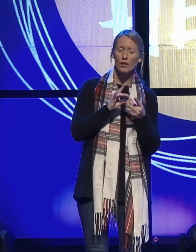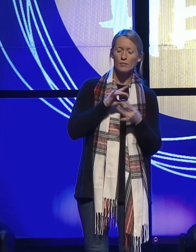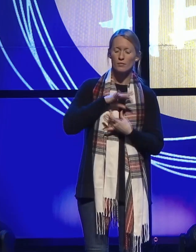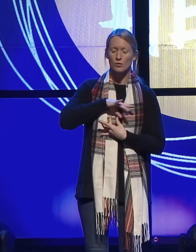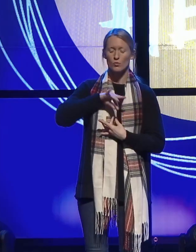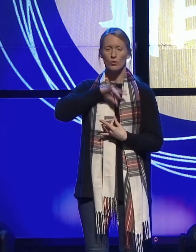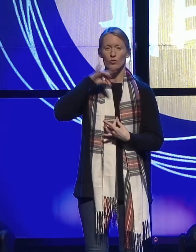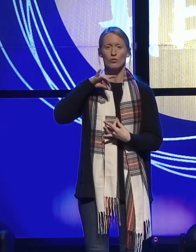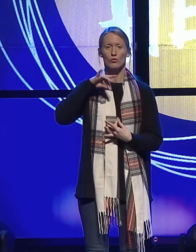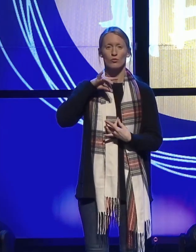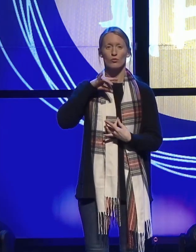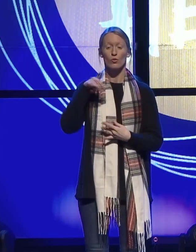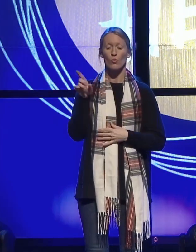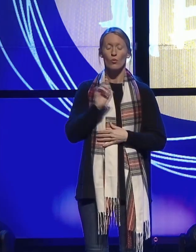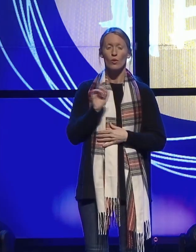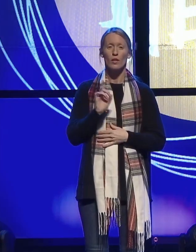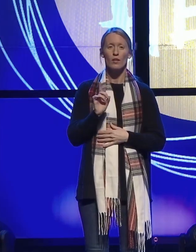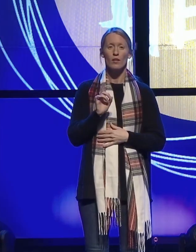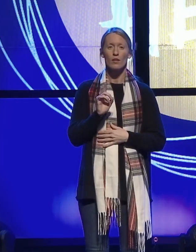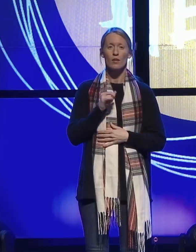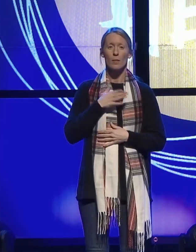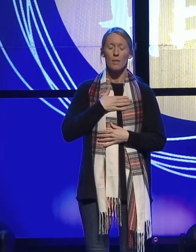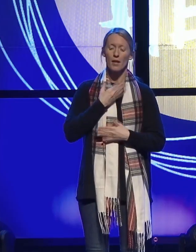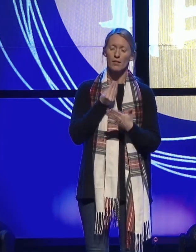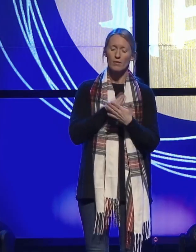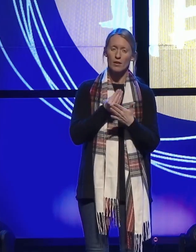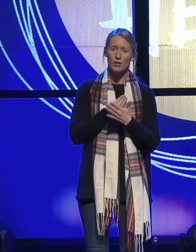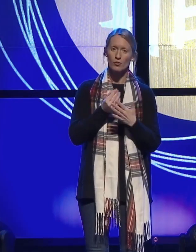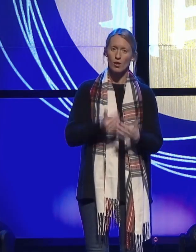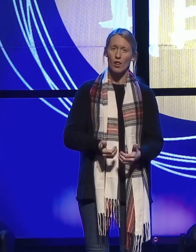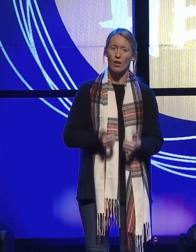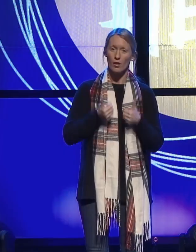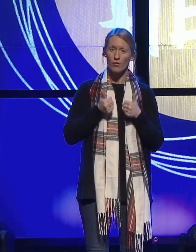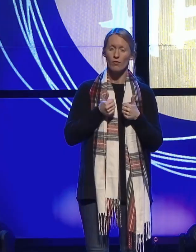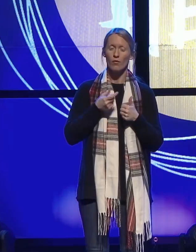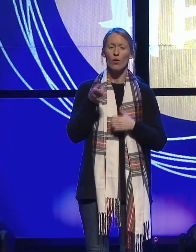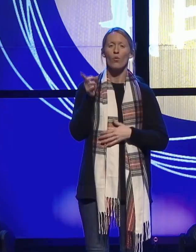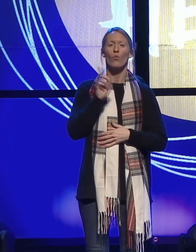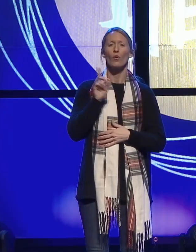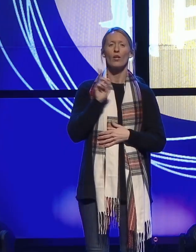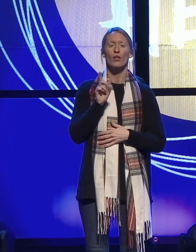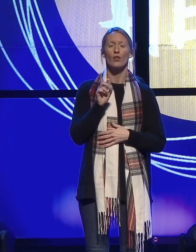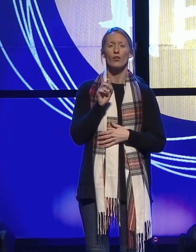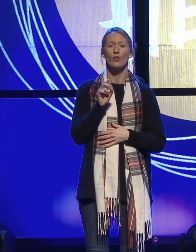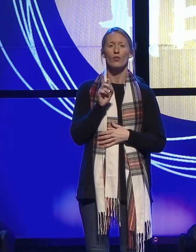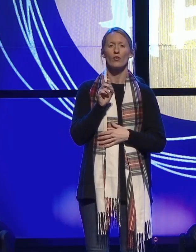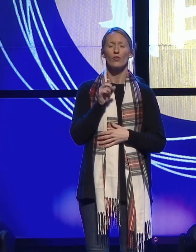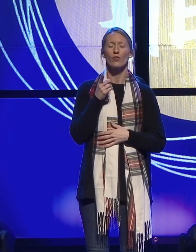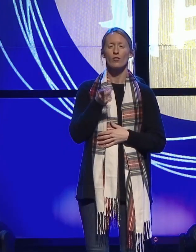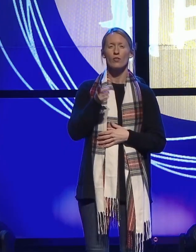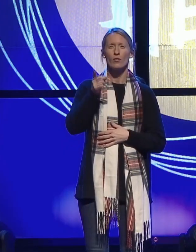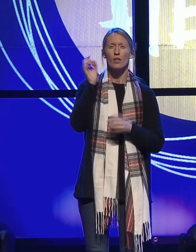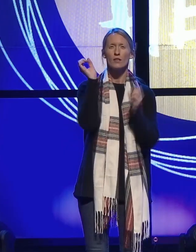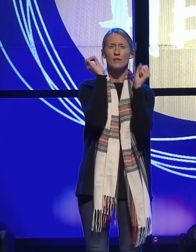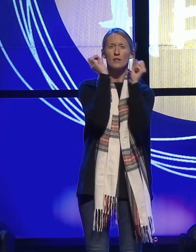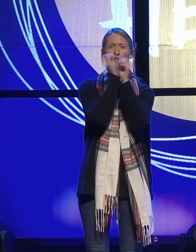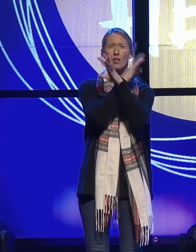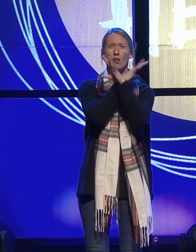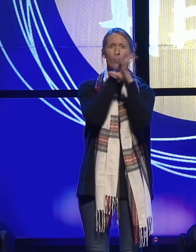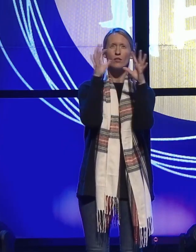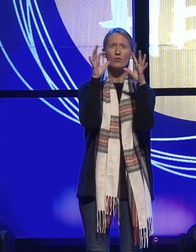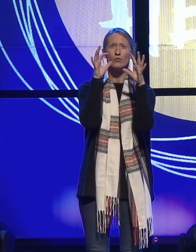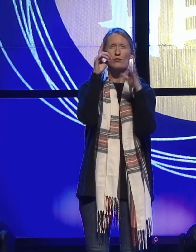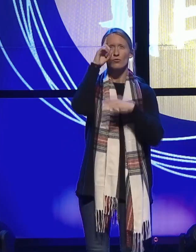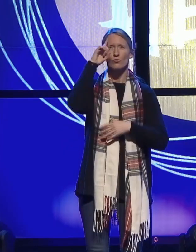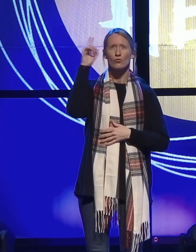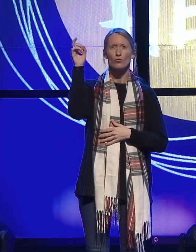Where do I want to be this year at the end of this year with my financial life? Where do I want to be? Think about where you want to be. Visualize it. Do that exercise of